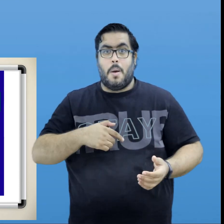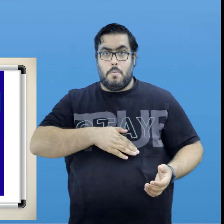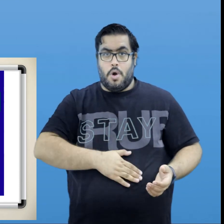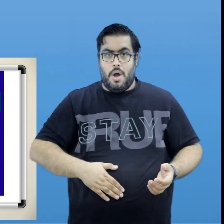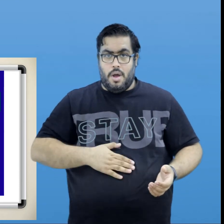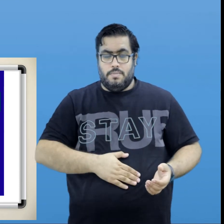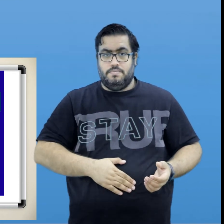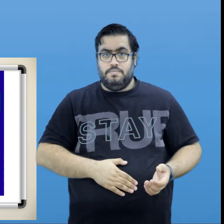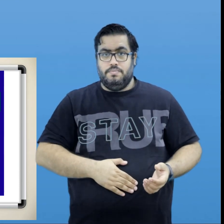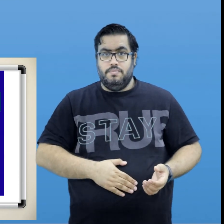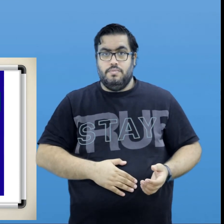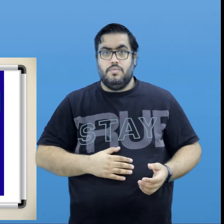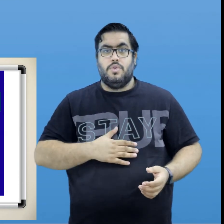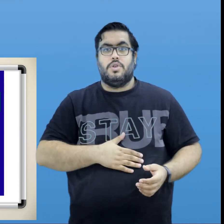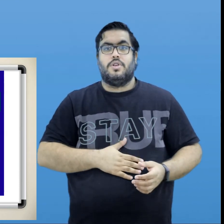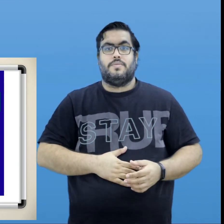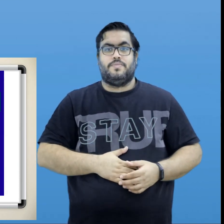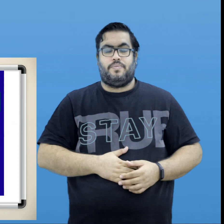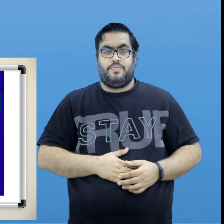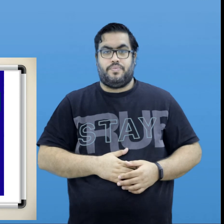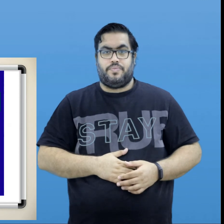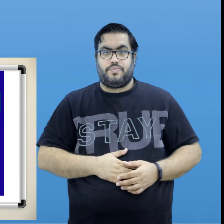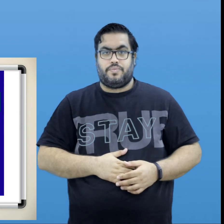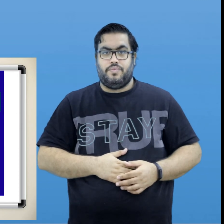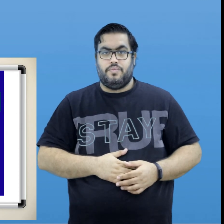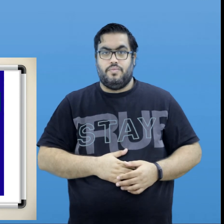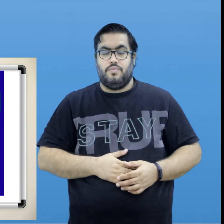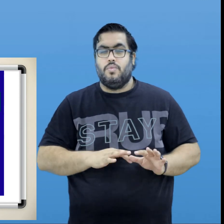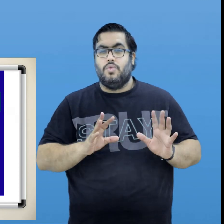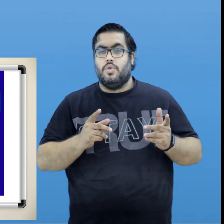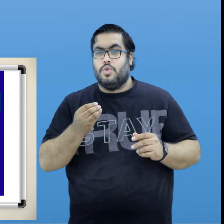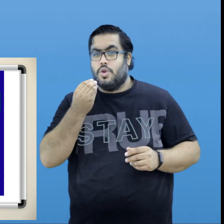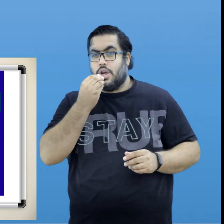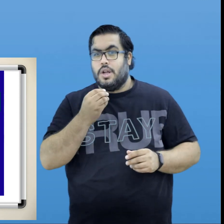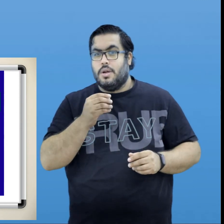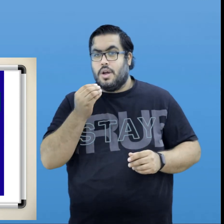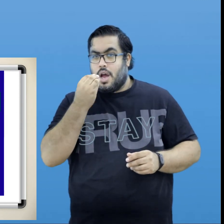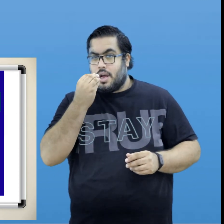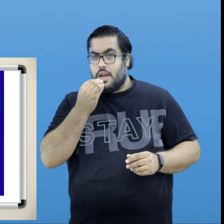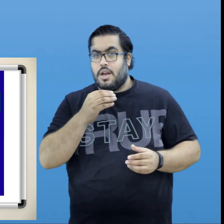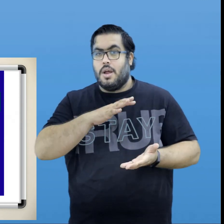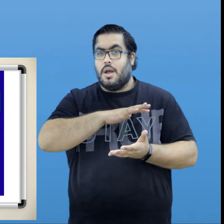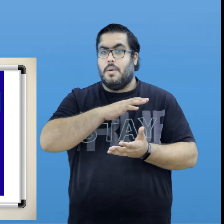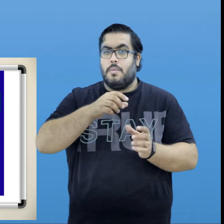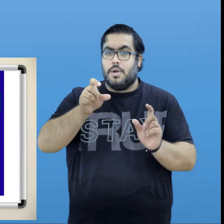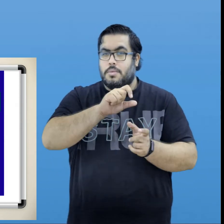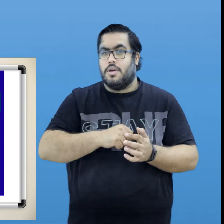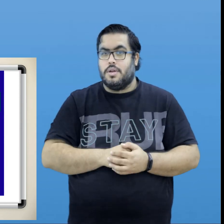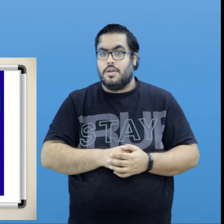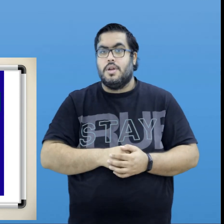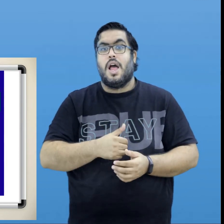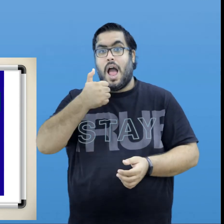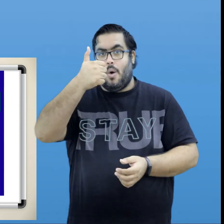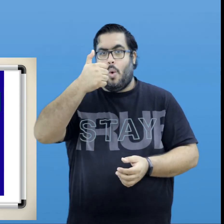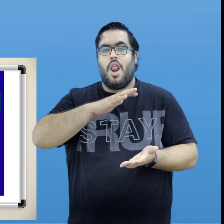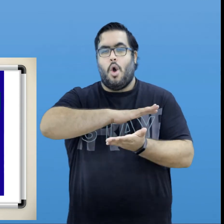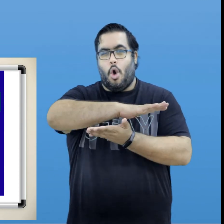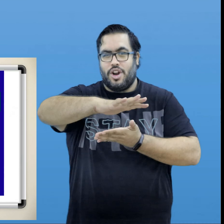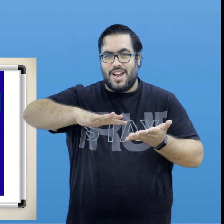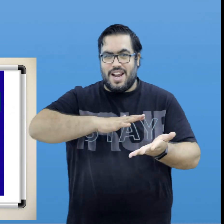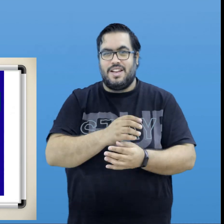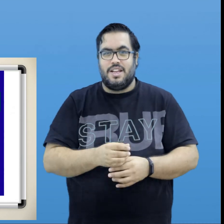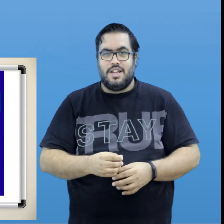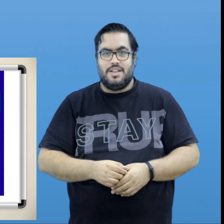food? Again, you have a keyword here, food and free of chemicals. So the answer is organic. Well